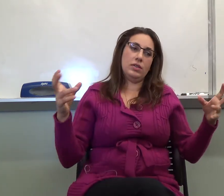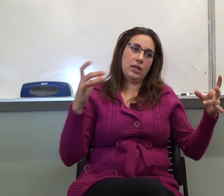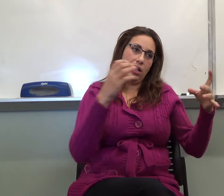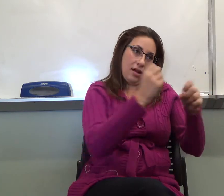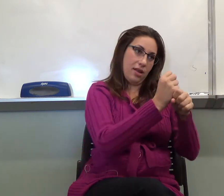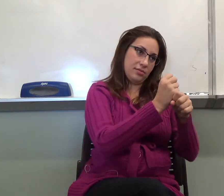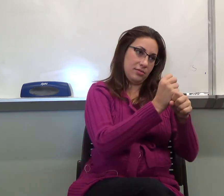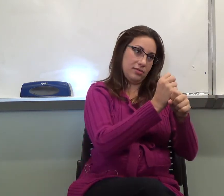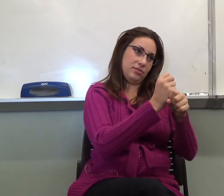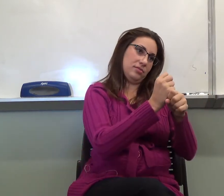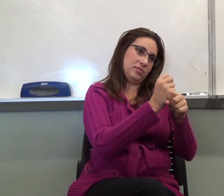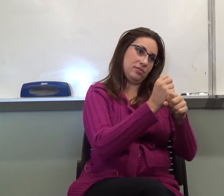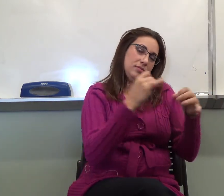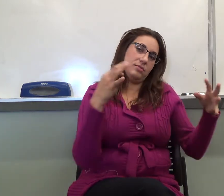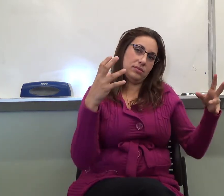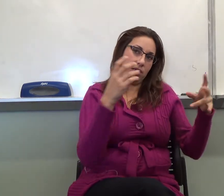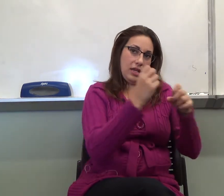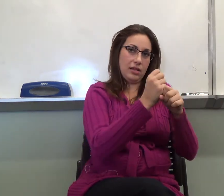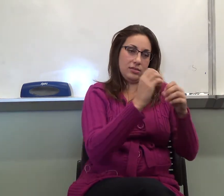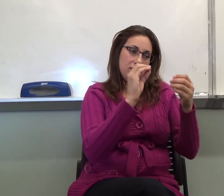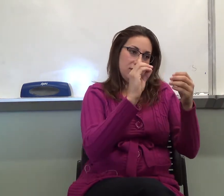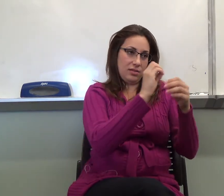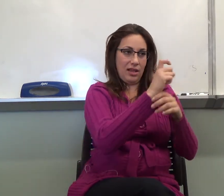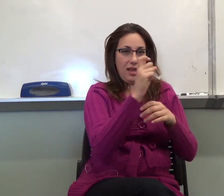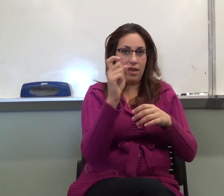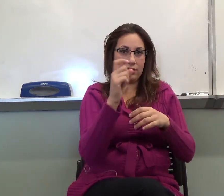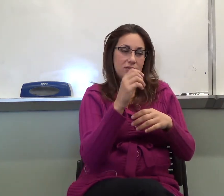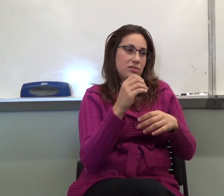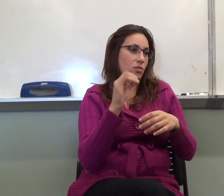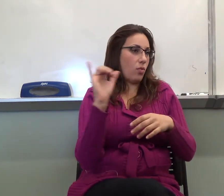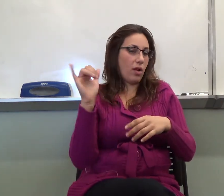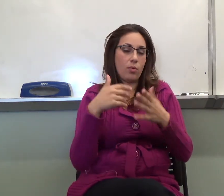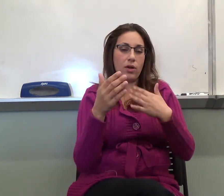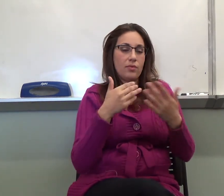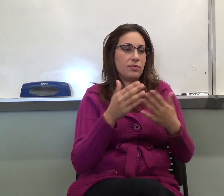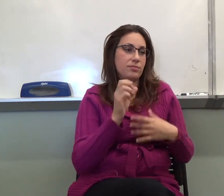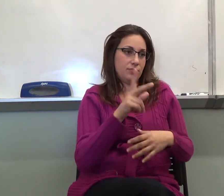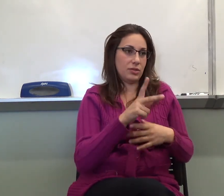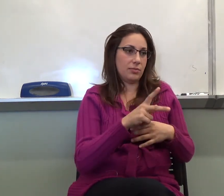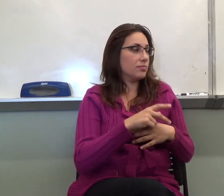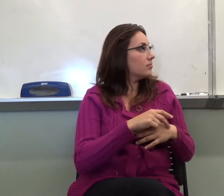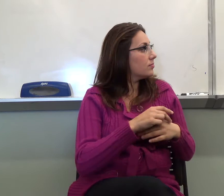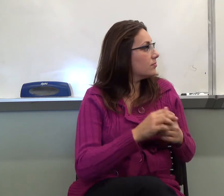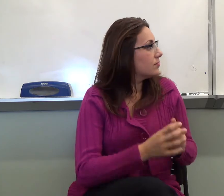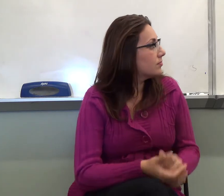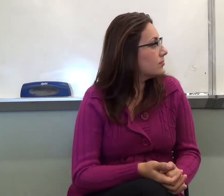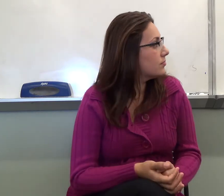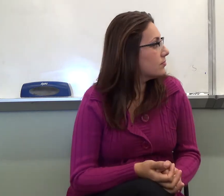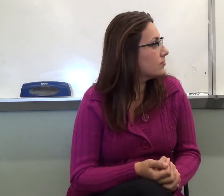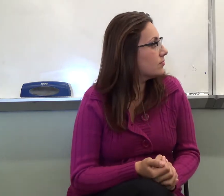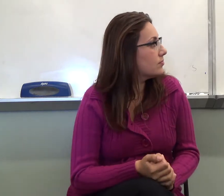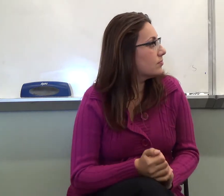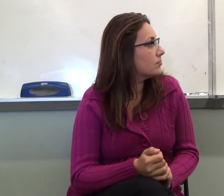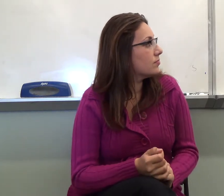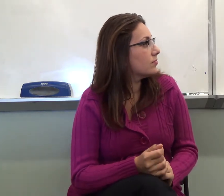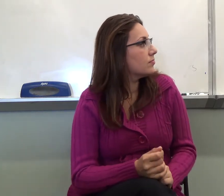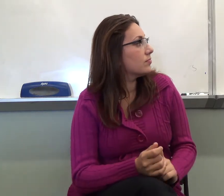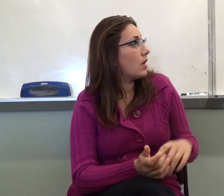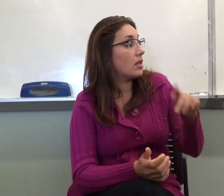for simplification, and then we'll solve. Okay, on the left side, you do have some like